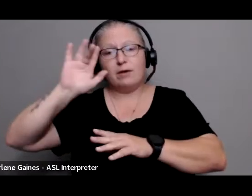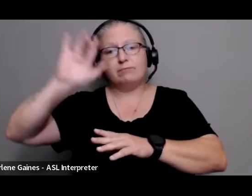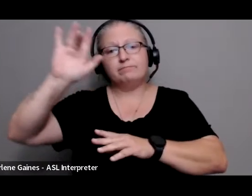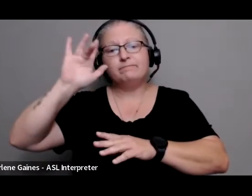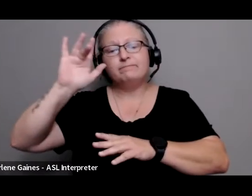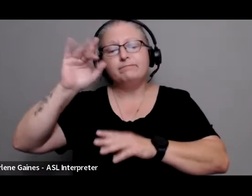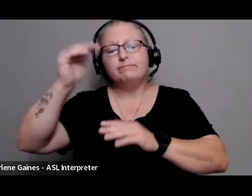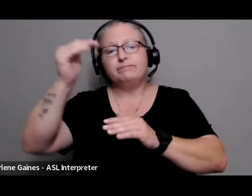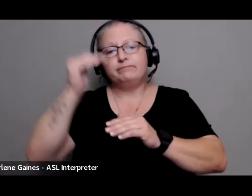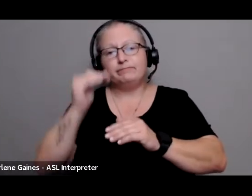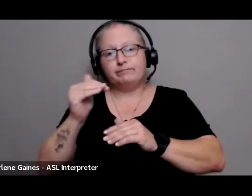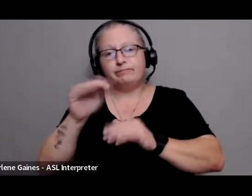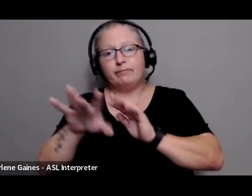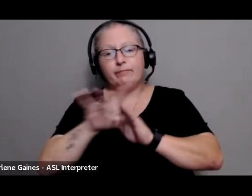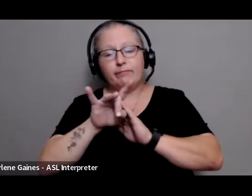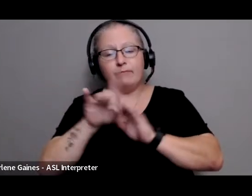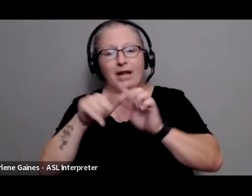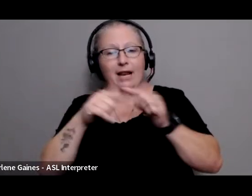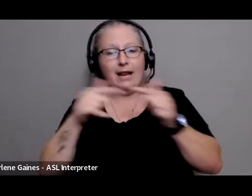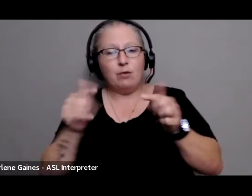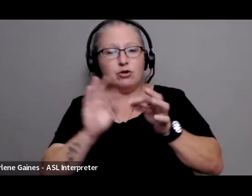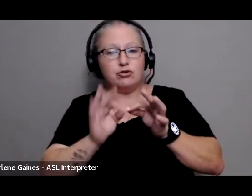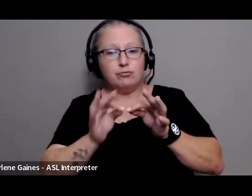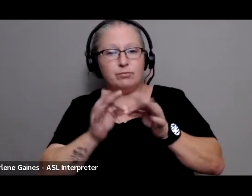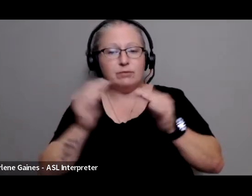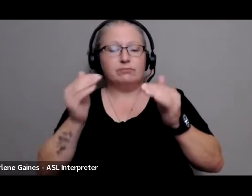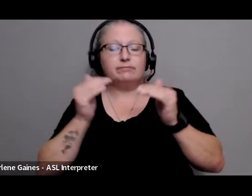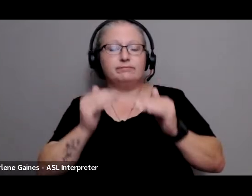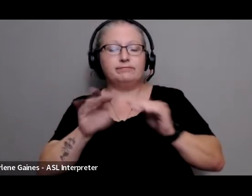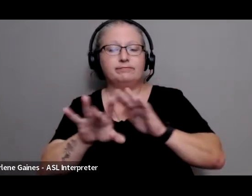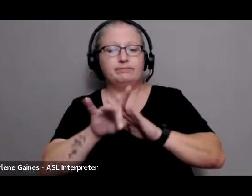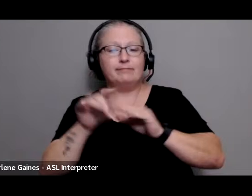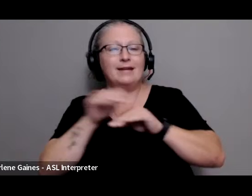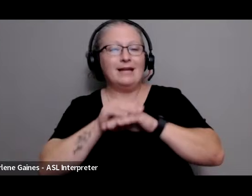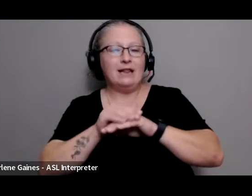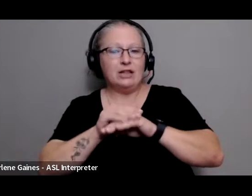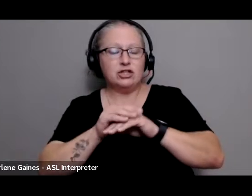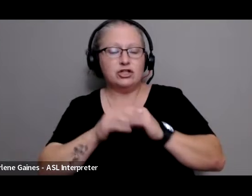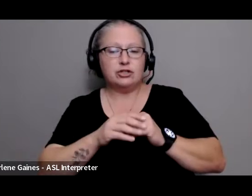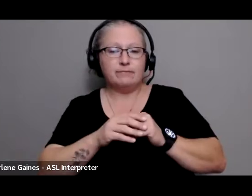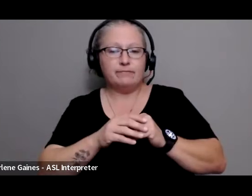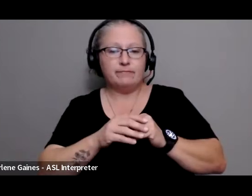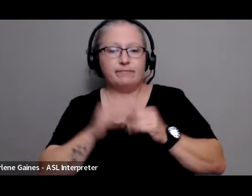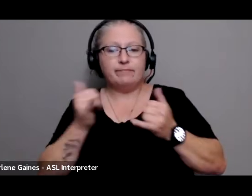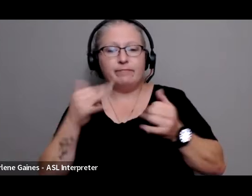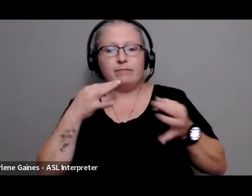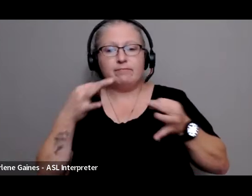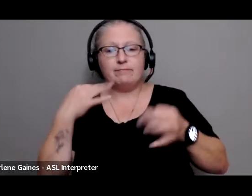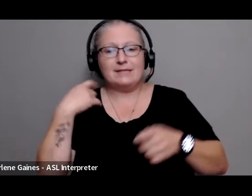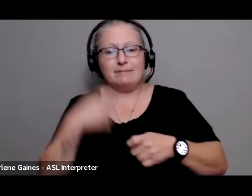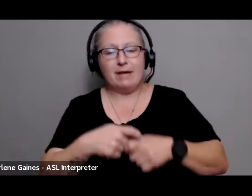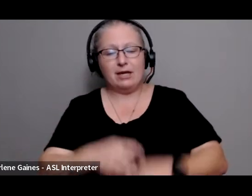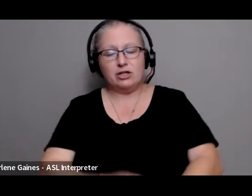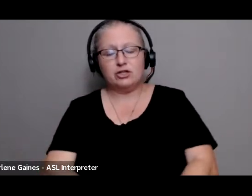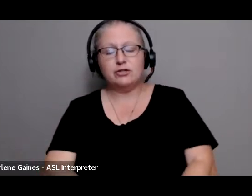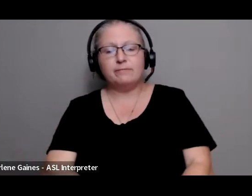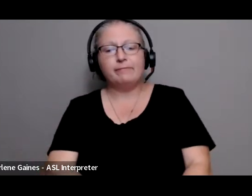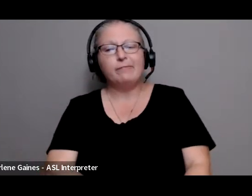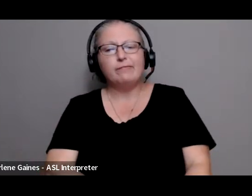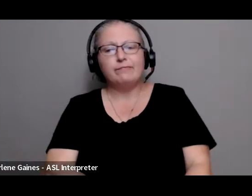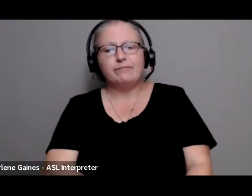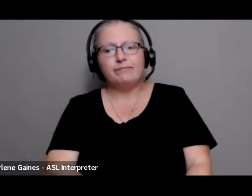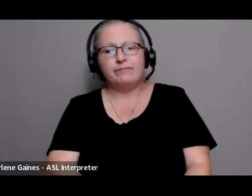screen. Click on Language Interpretation and select English. A efecto de proporcionar acceso lingüístico,